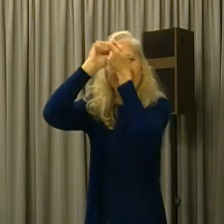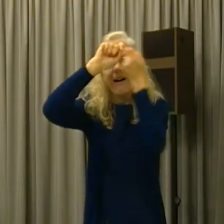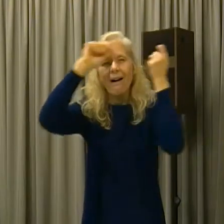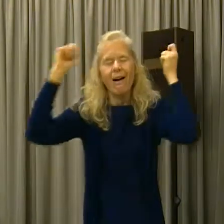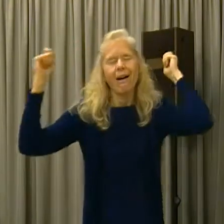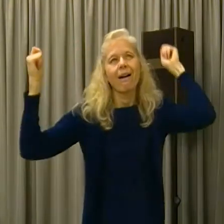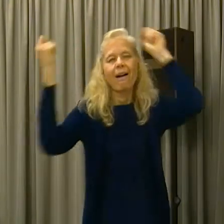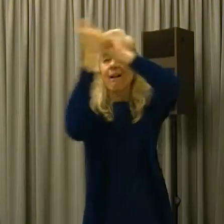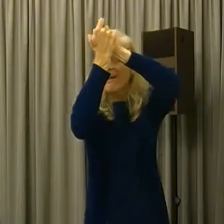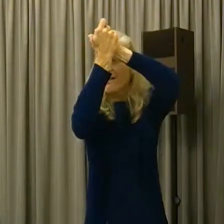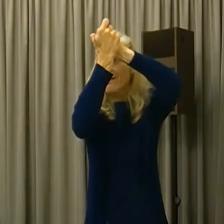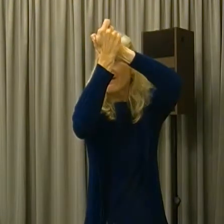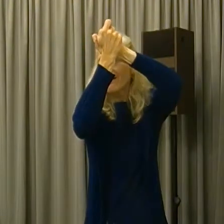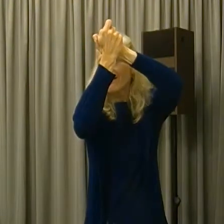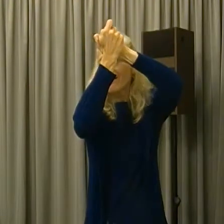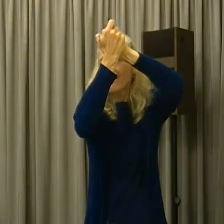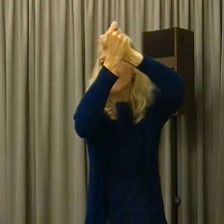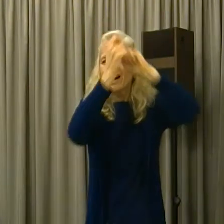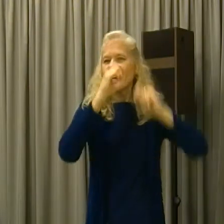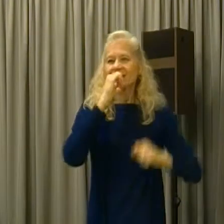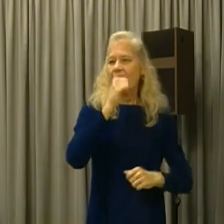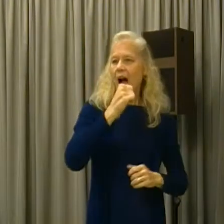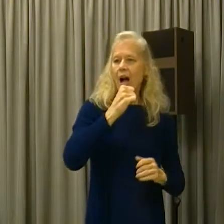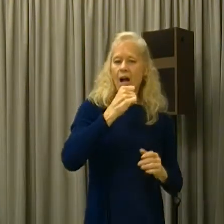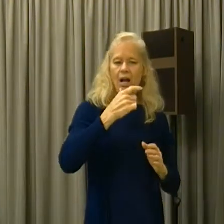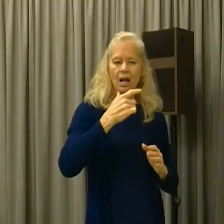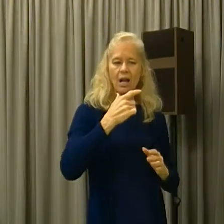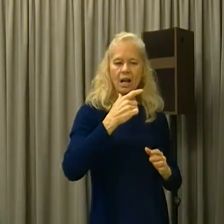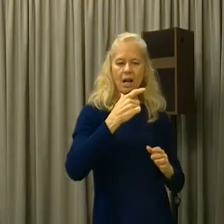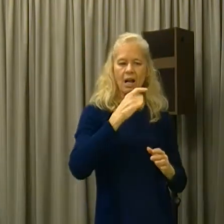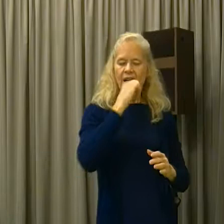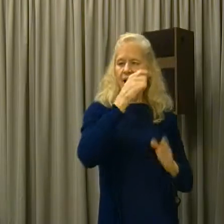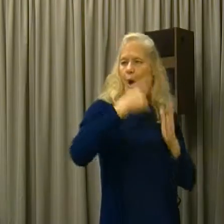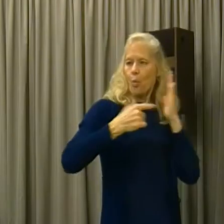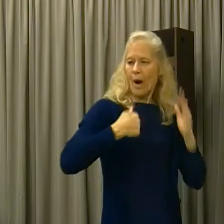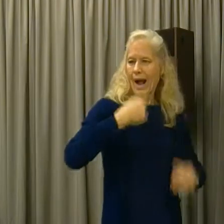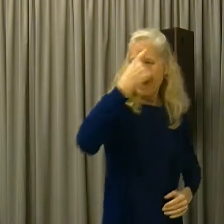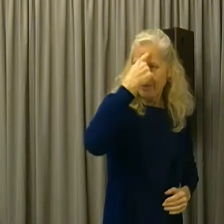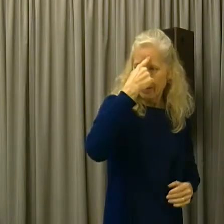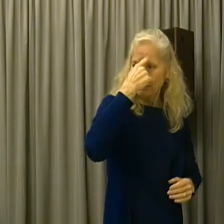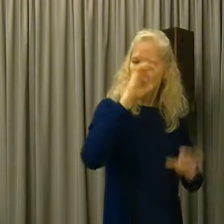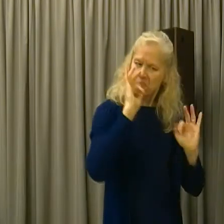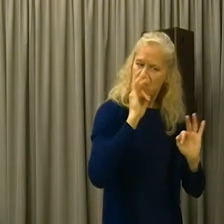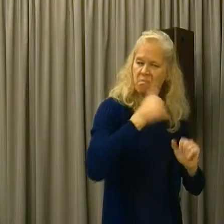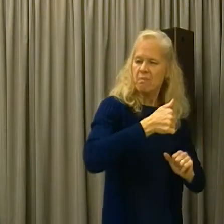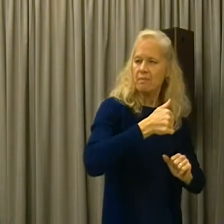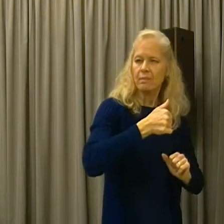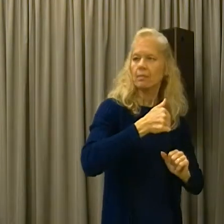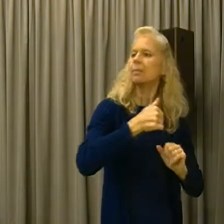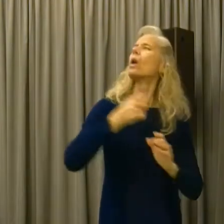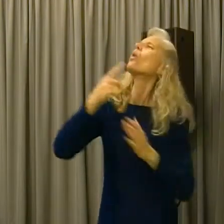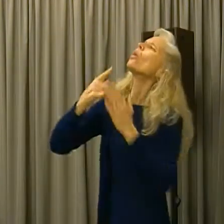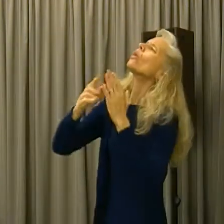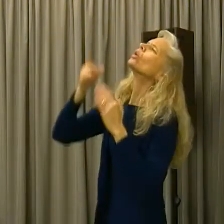convinced that God's will is best for us, we'll never want to follow it fully. We'll never care to follow it